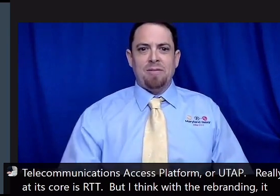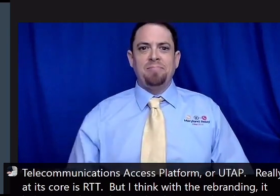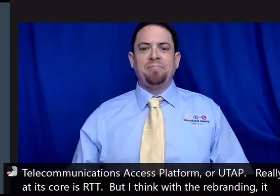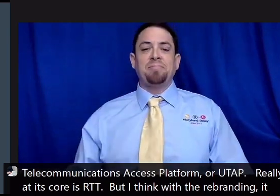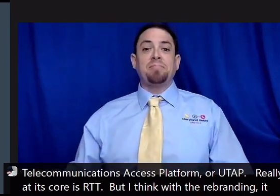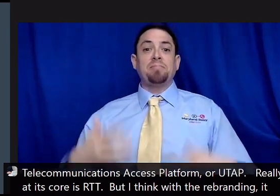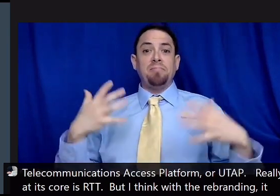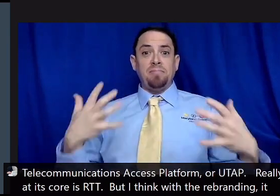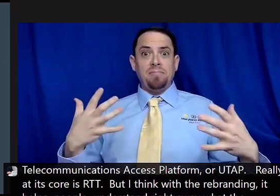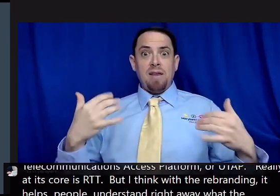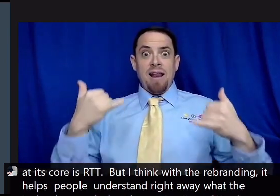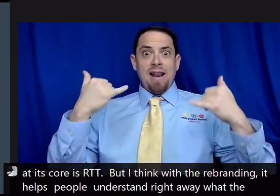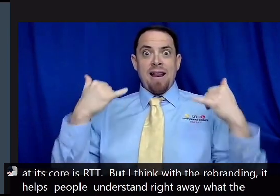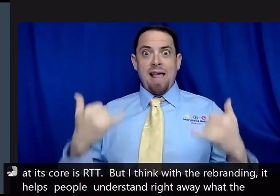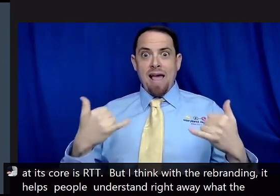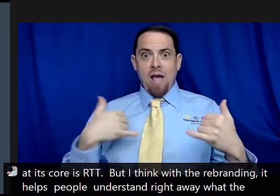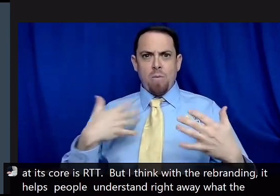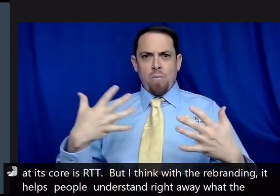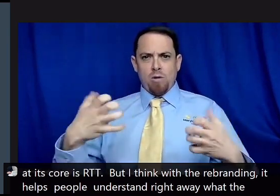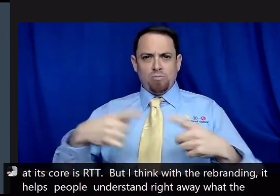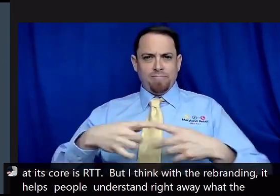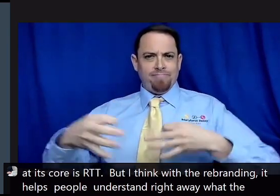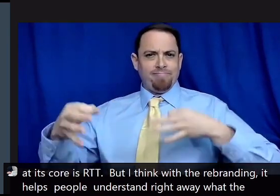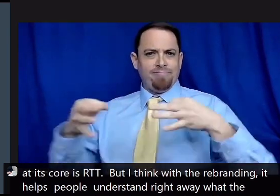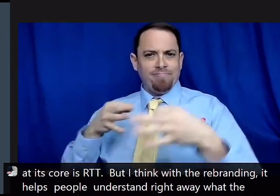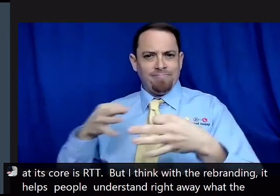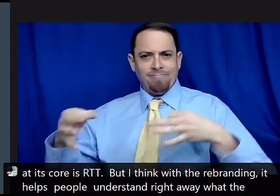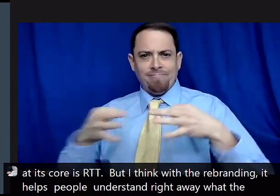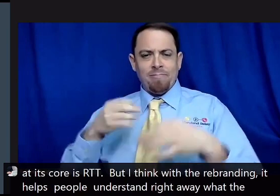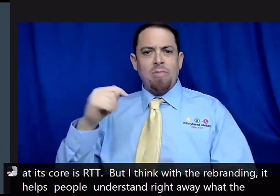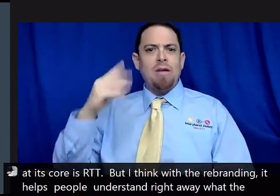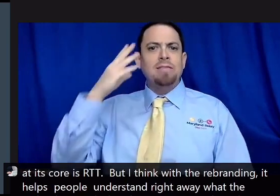those misnomers that are out there. Now,